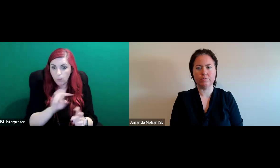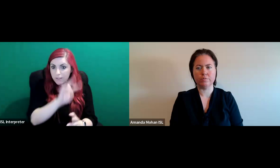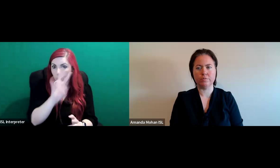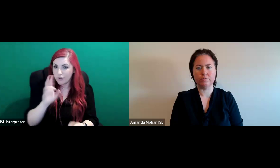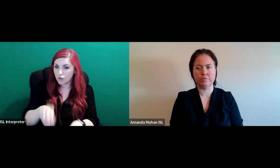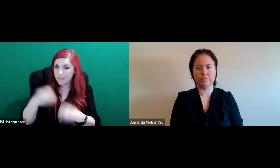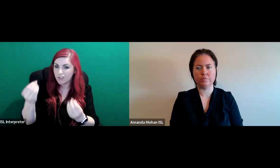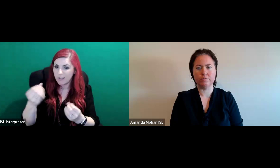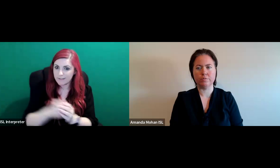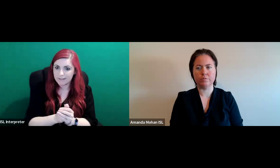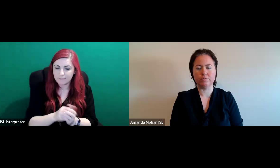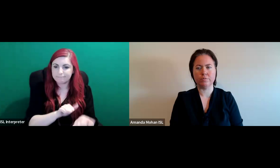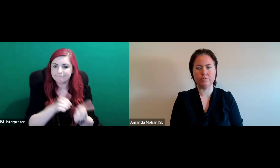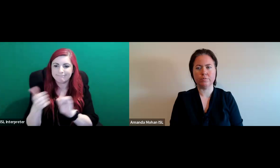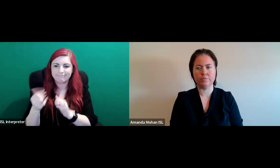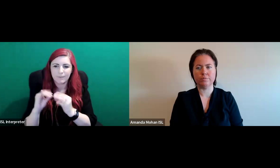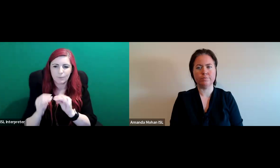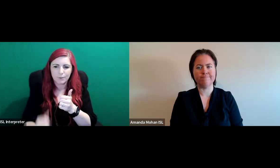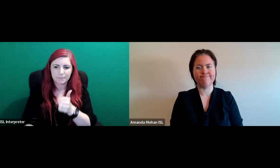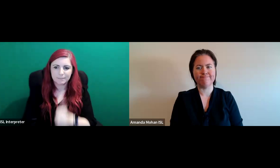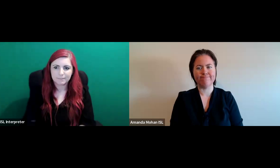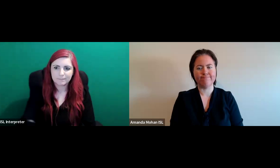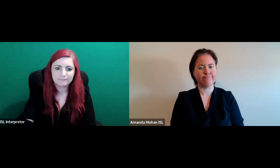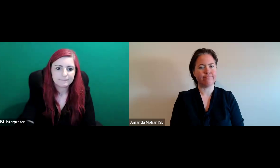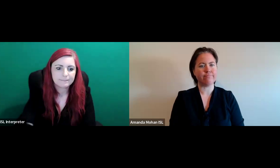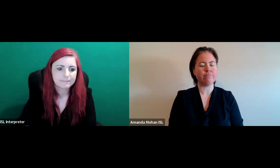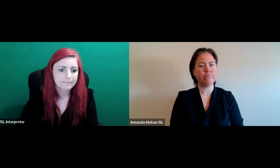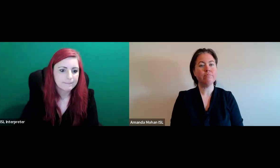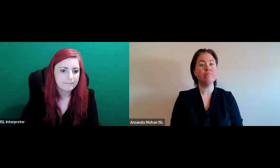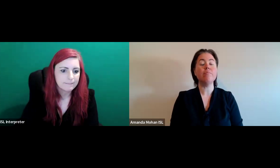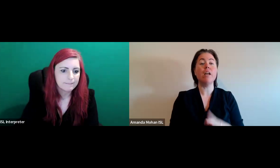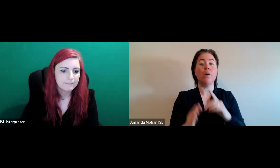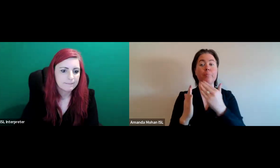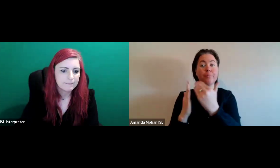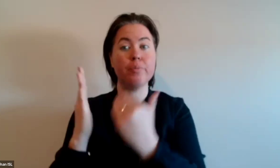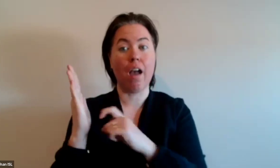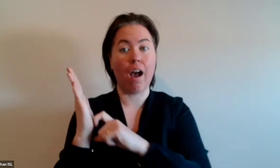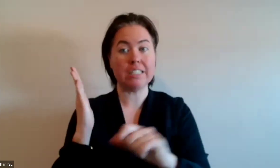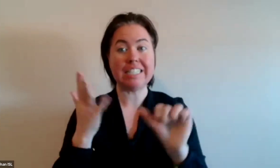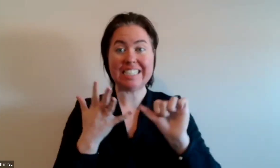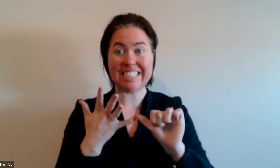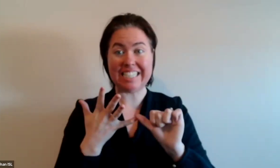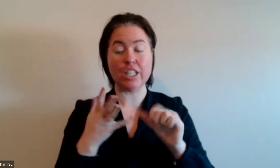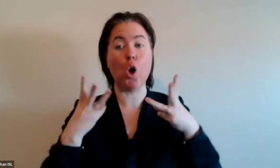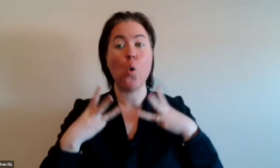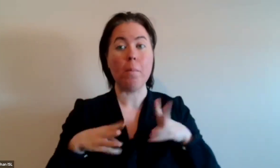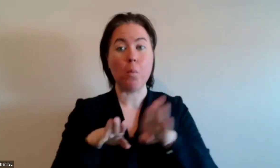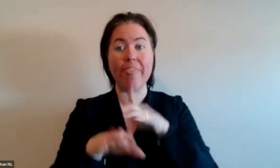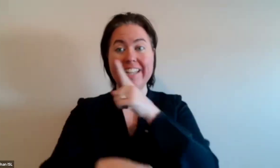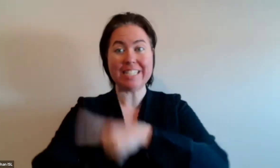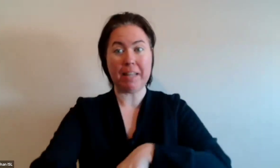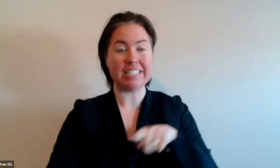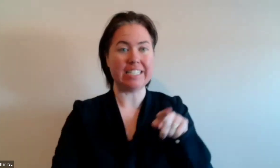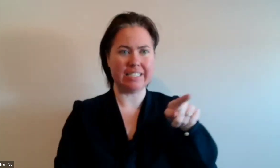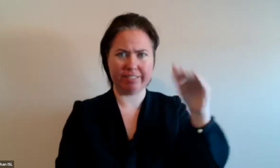And then if we go to Article 6, Women with Disabilities, we